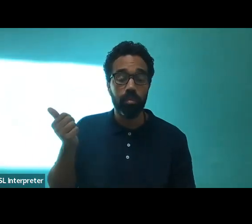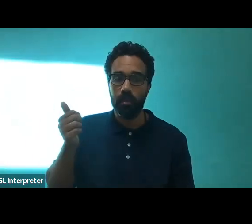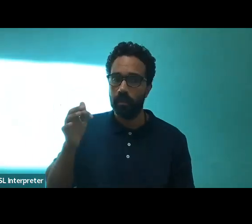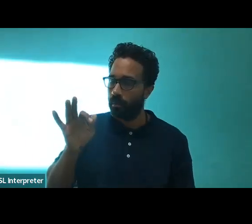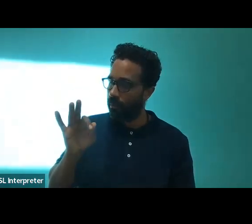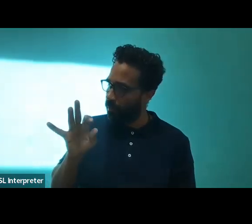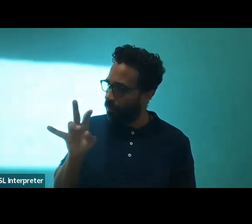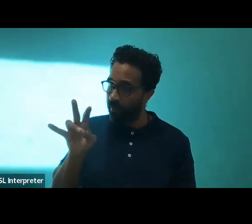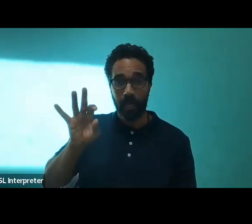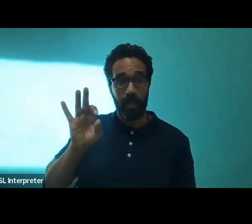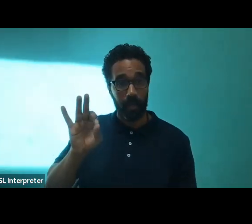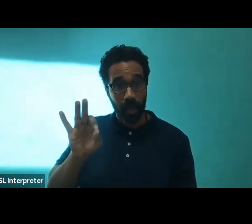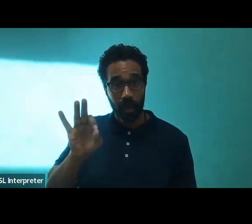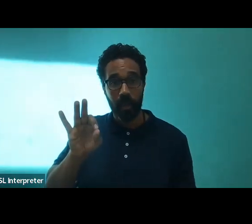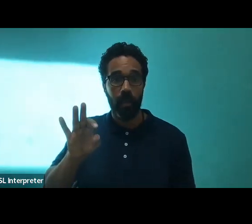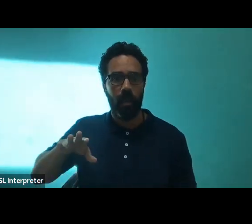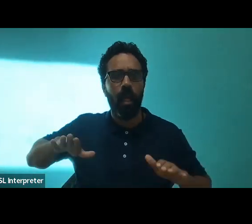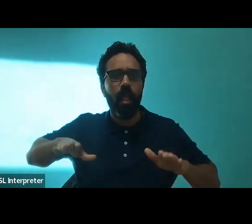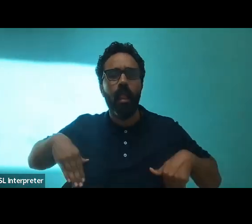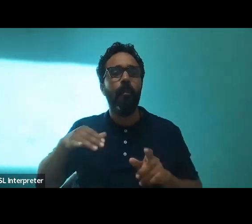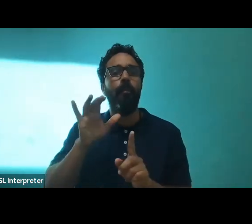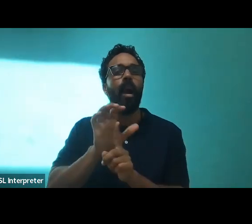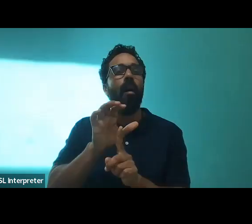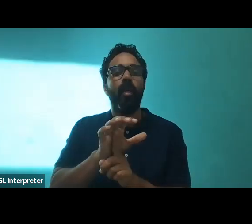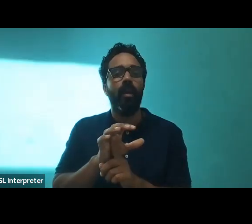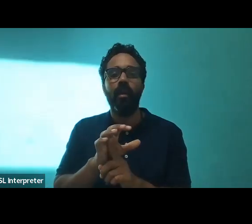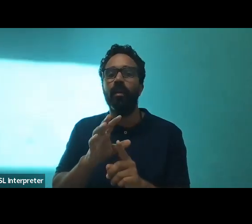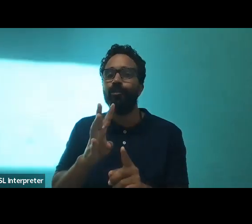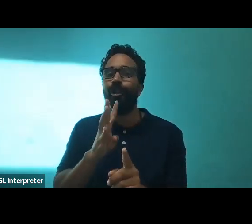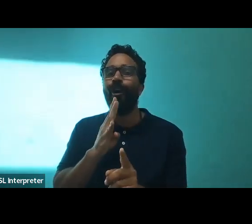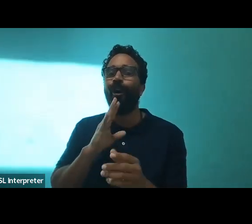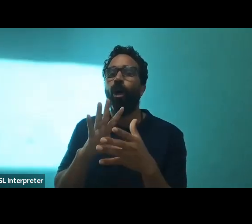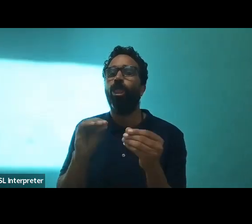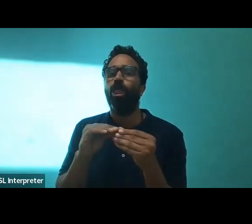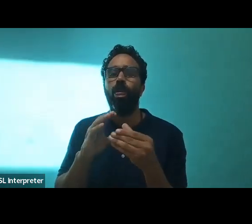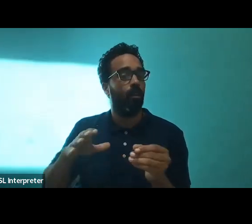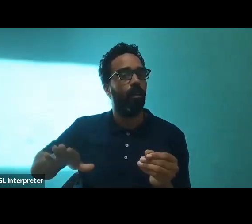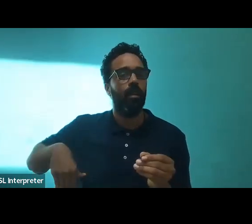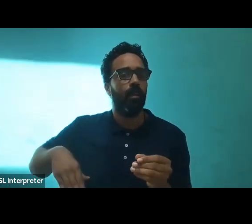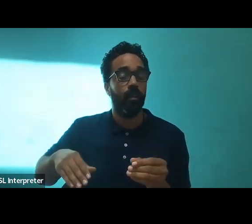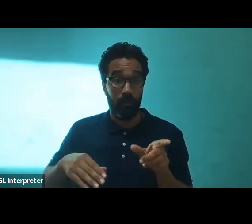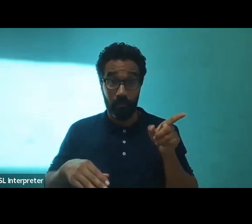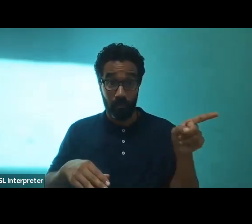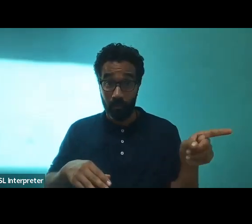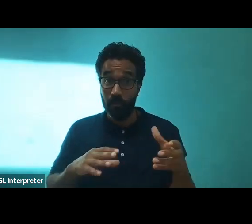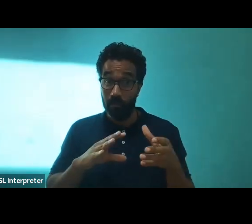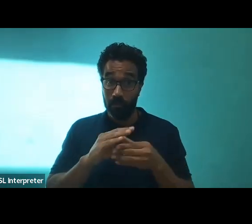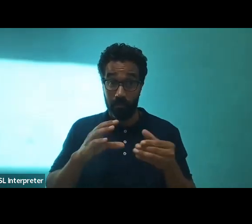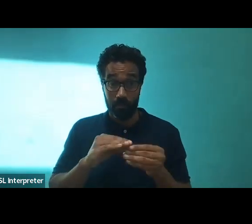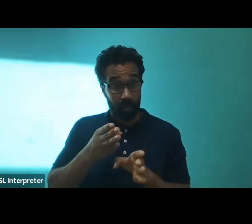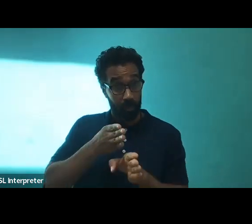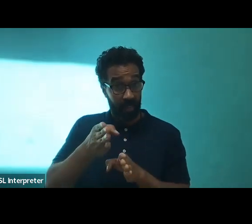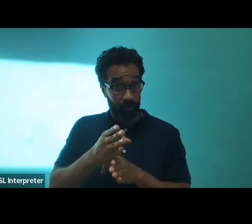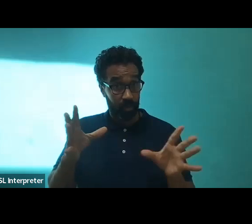1979, before it was popular to say such things, he said at a professional seminar,